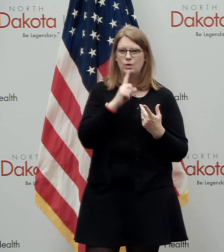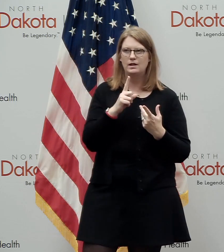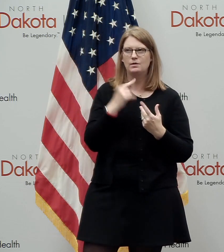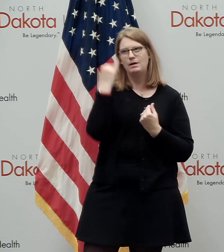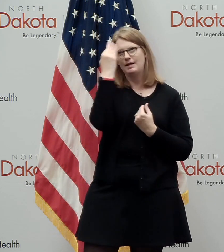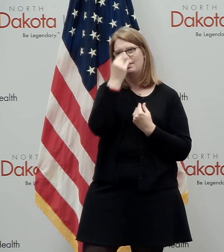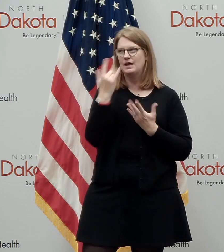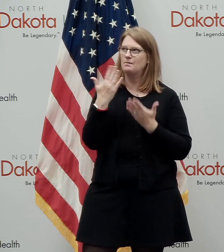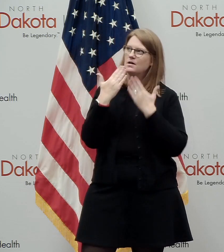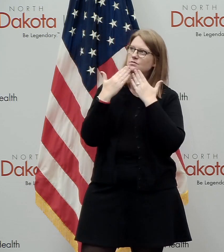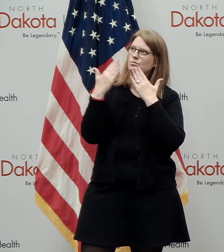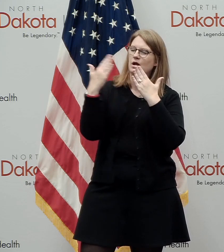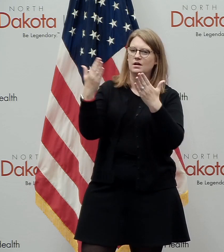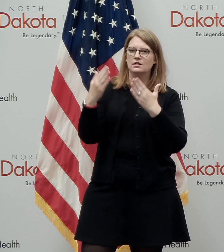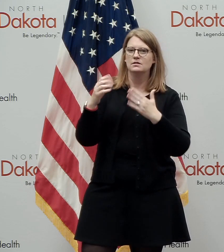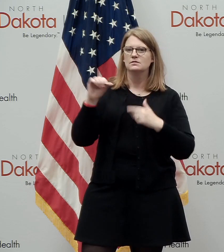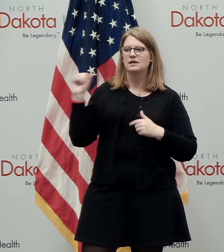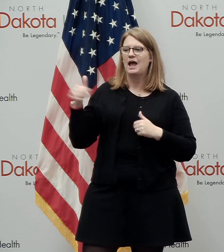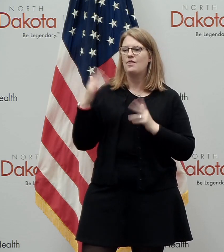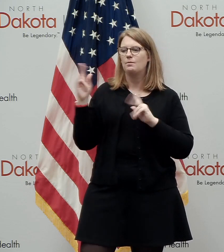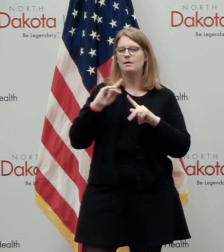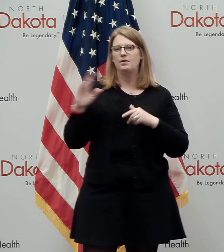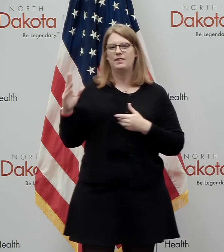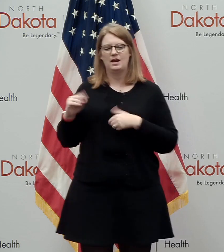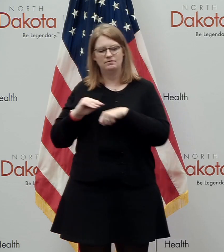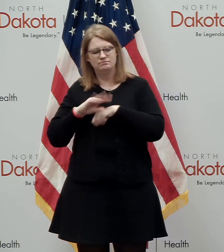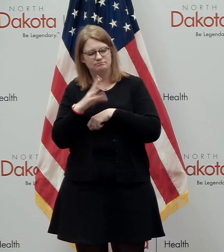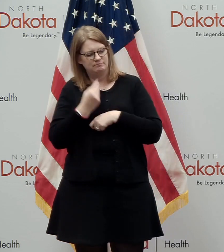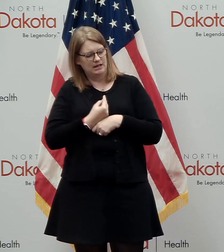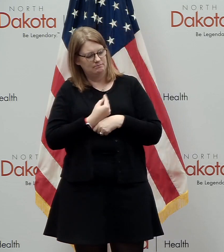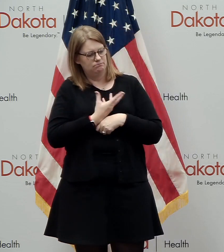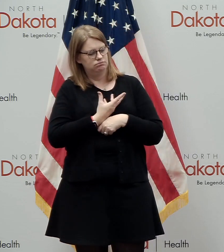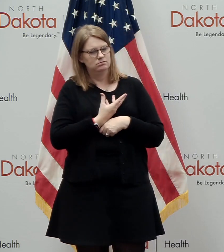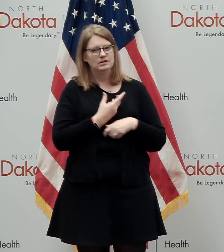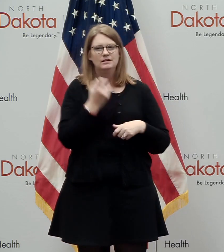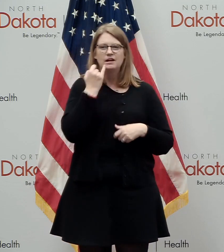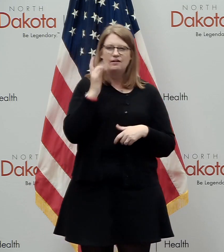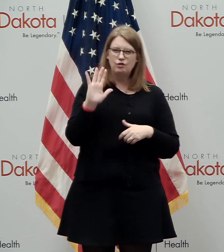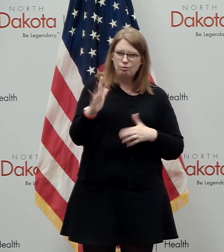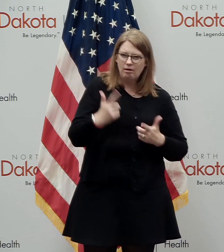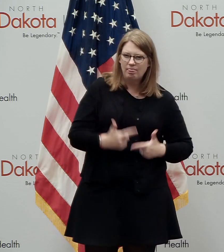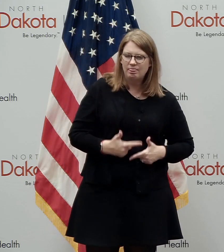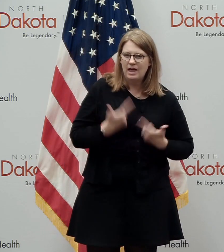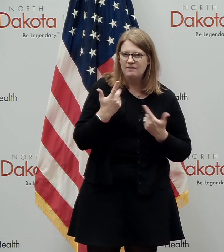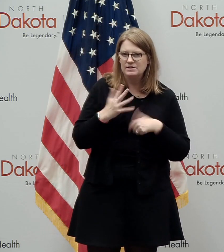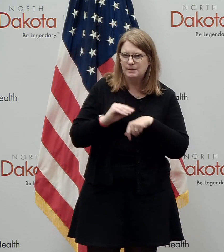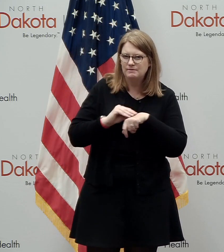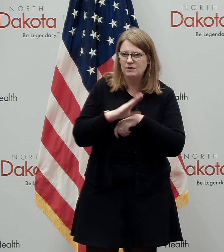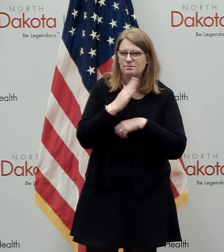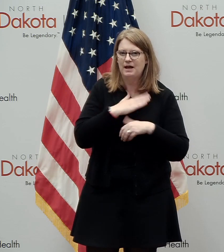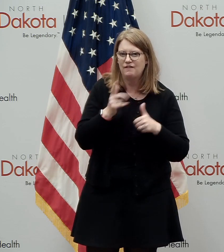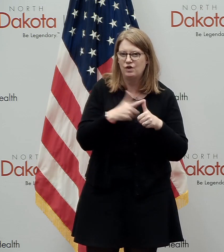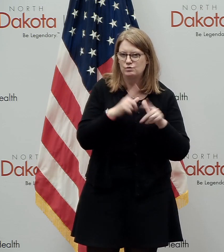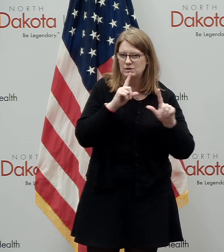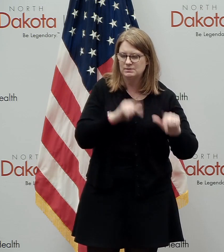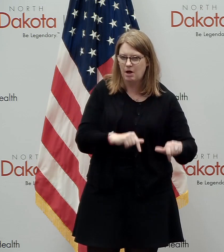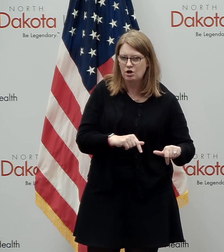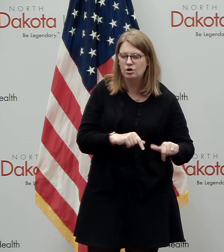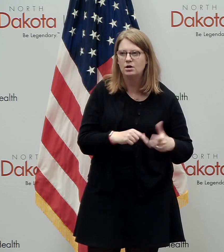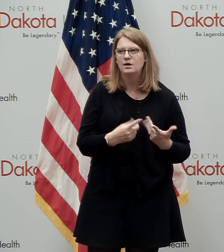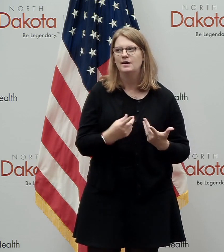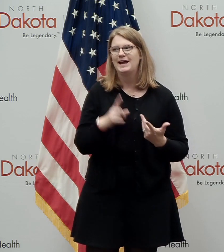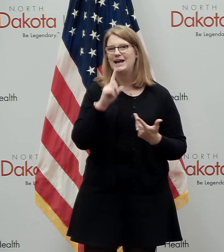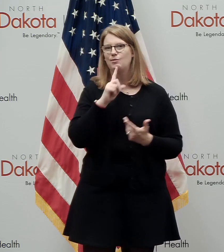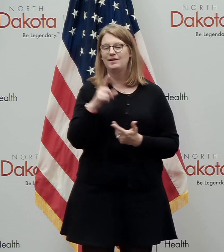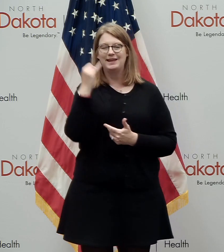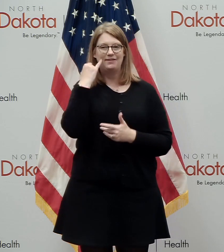gratitude of those who have lighted the flame within us." And if your life has been touched or helped by a first responder, and they literally,